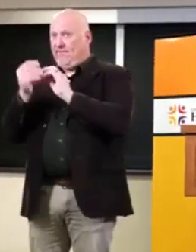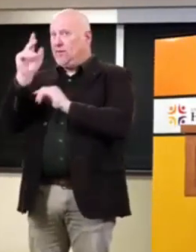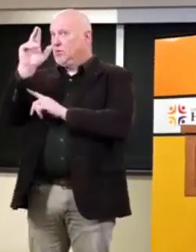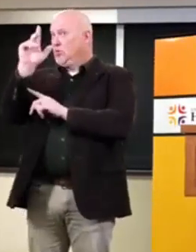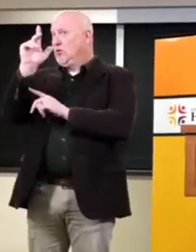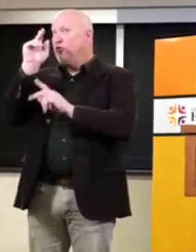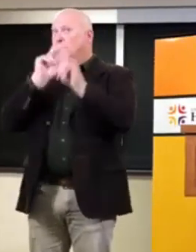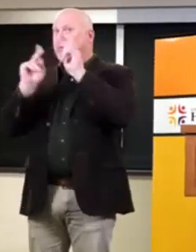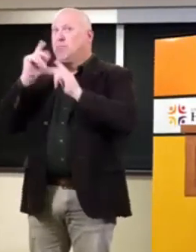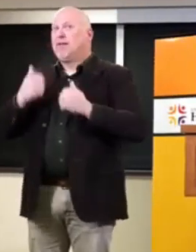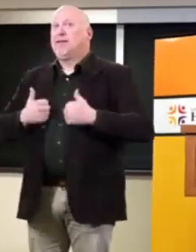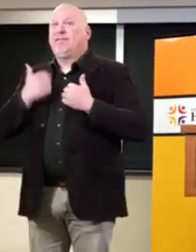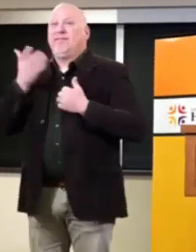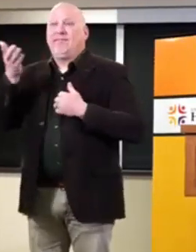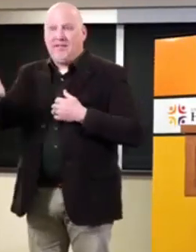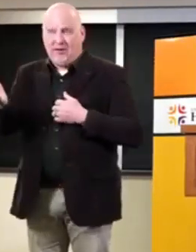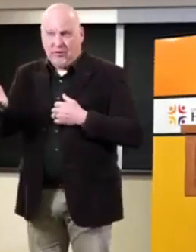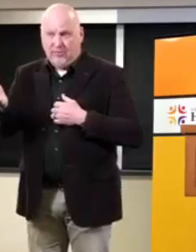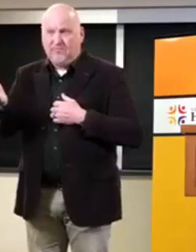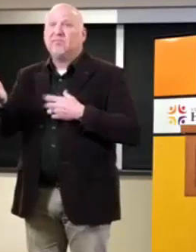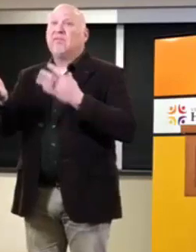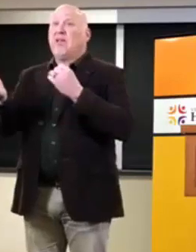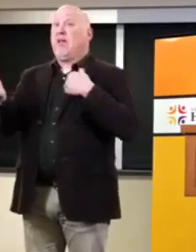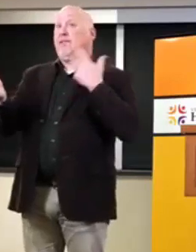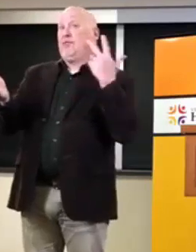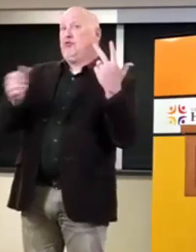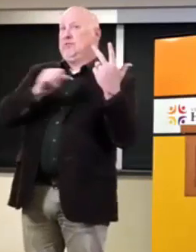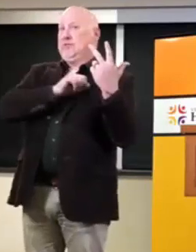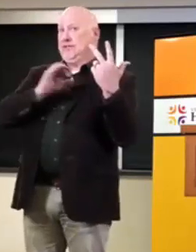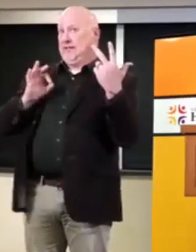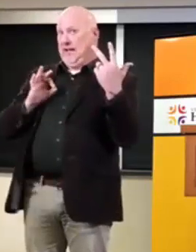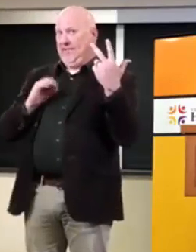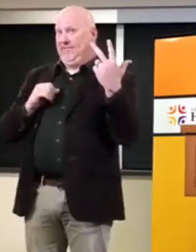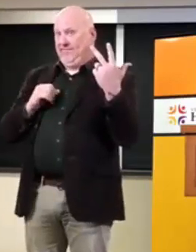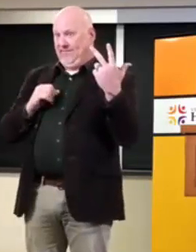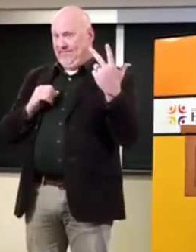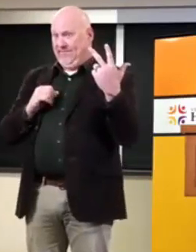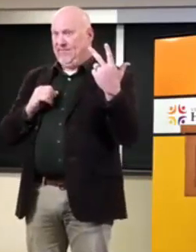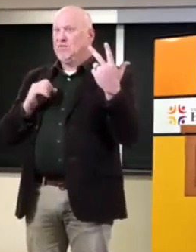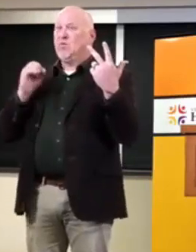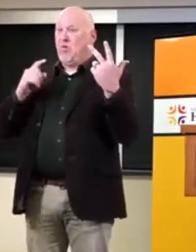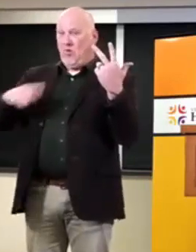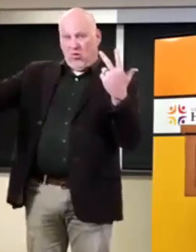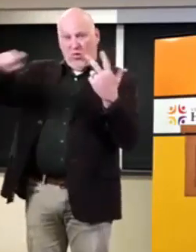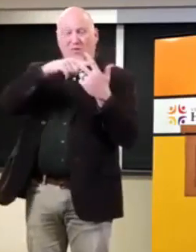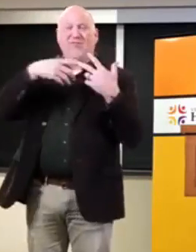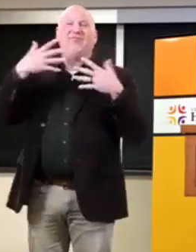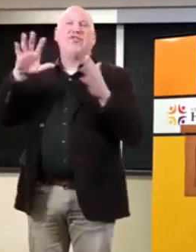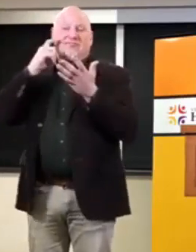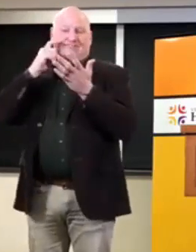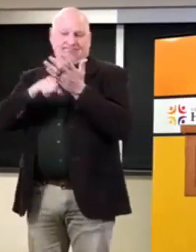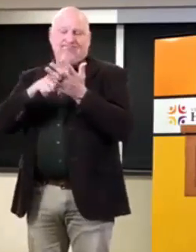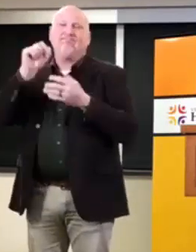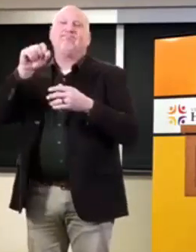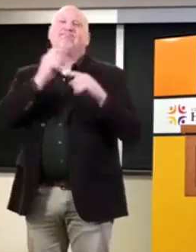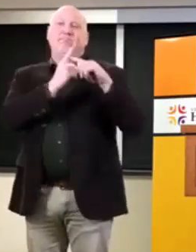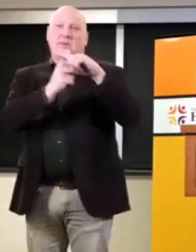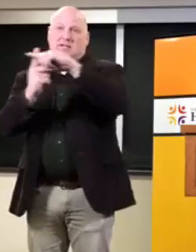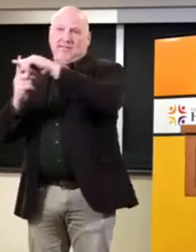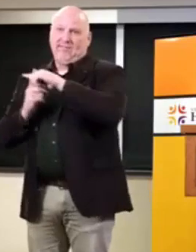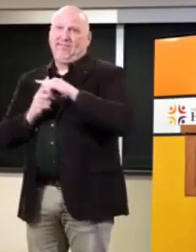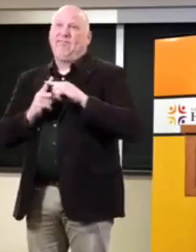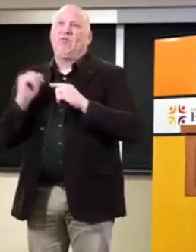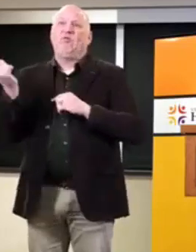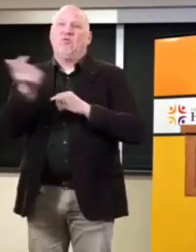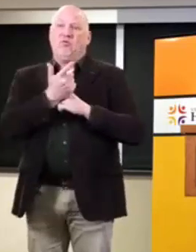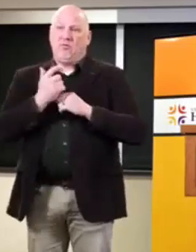were negative for COVID-19, and they've been transferred to a sister facility. They're housed in a separate wing of this new facility and are cared for